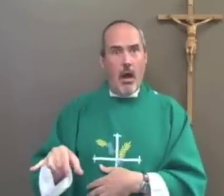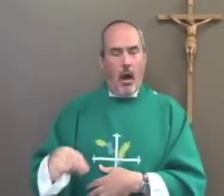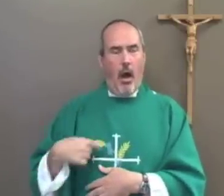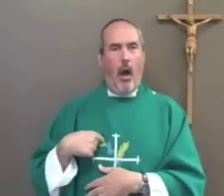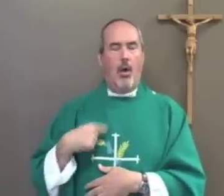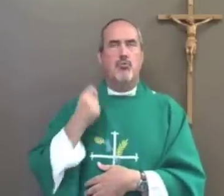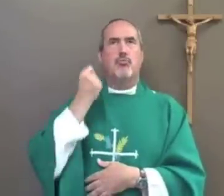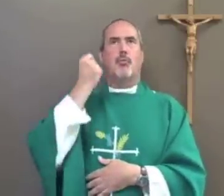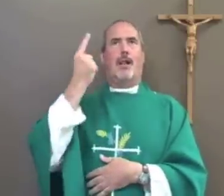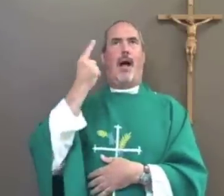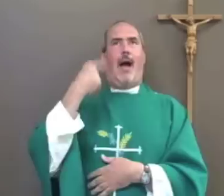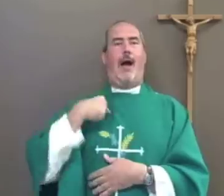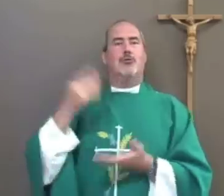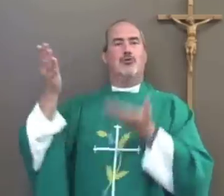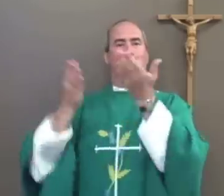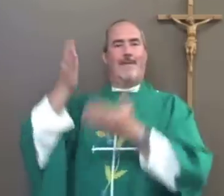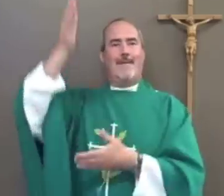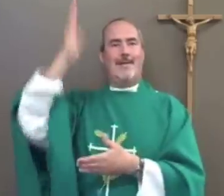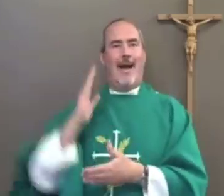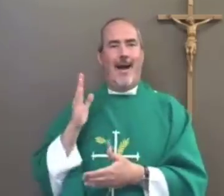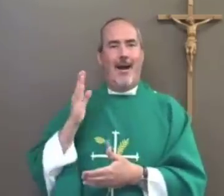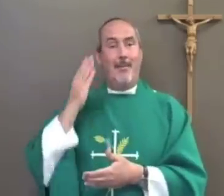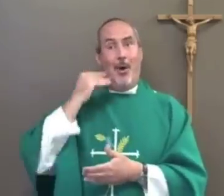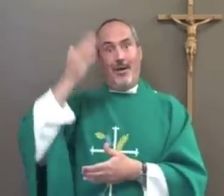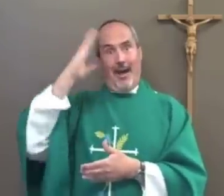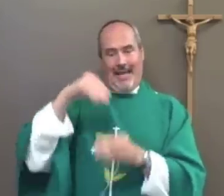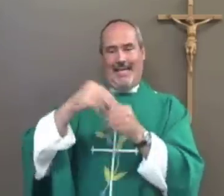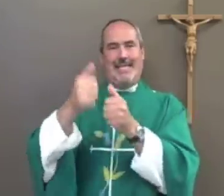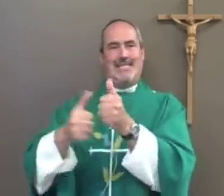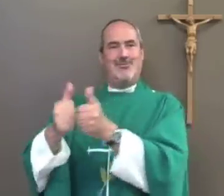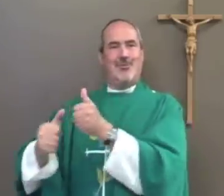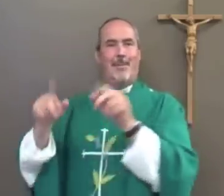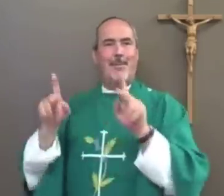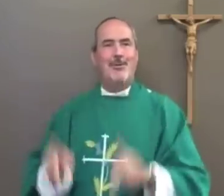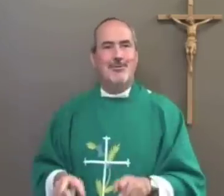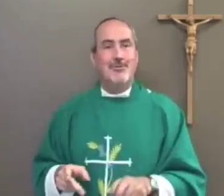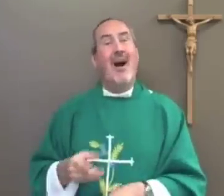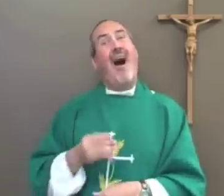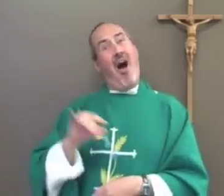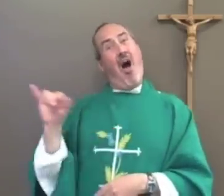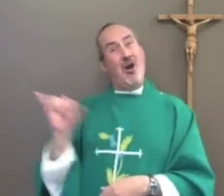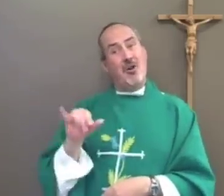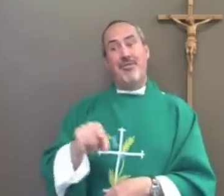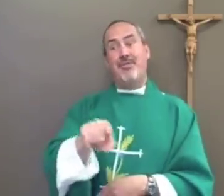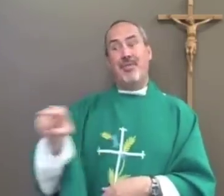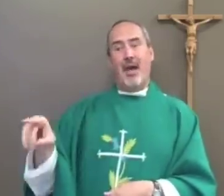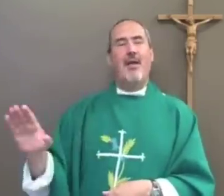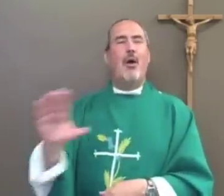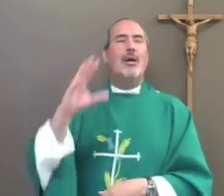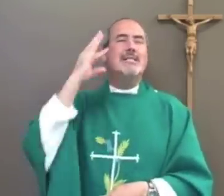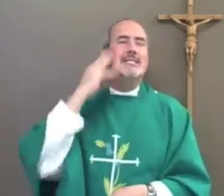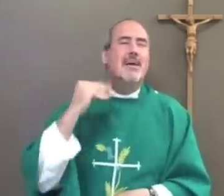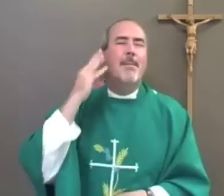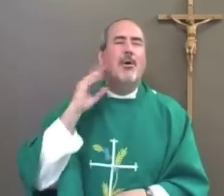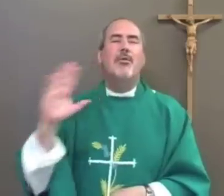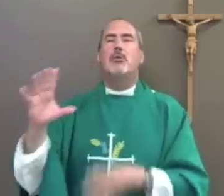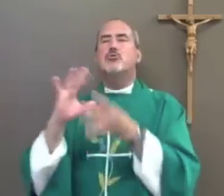means, then it helps us realize that we're serving God because He's in each one of those people. And we